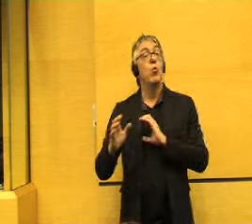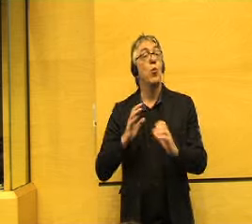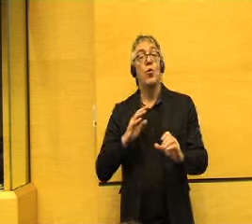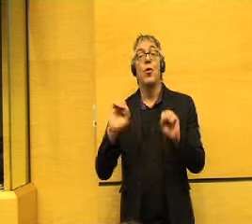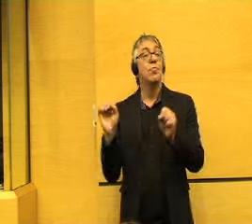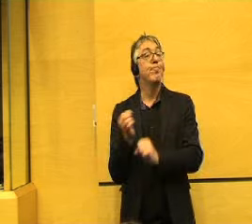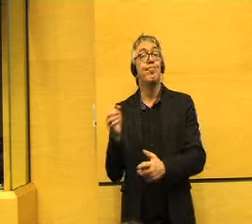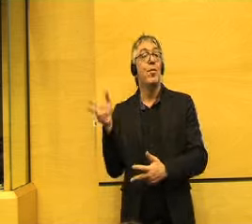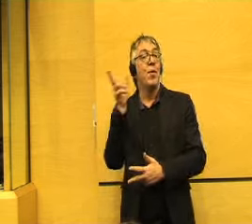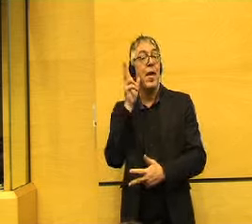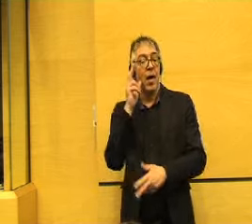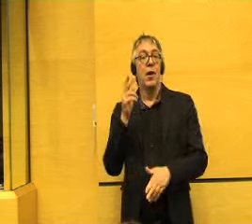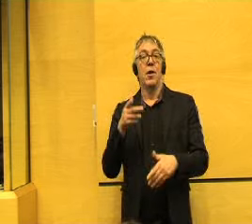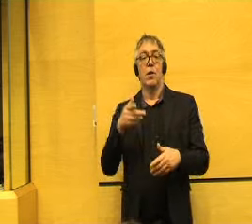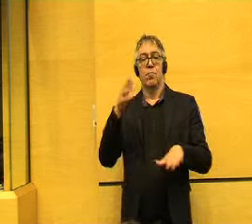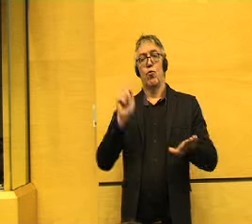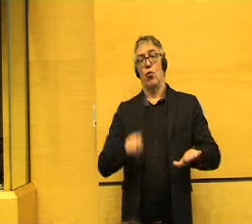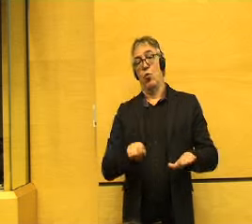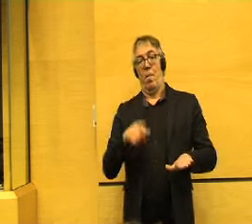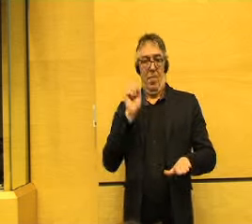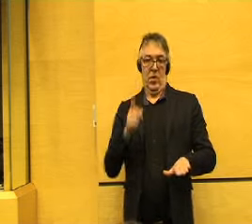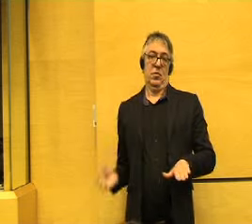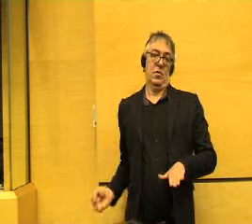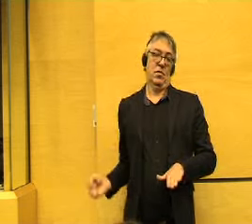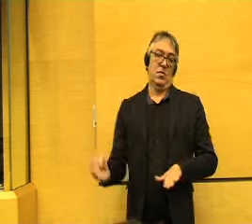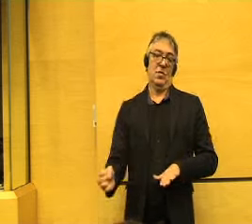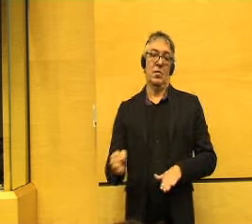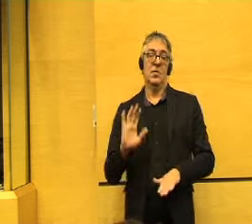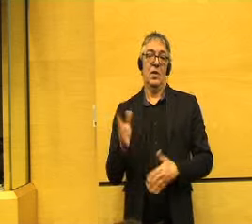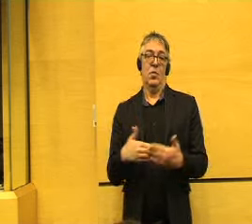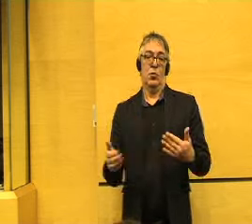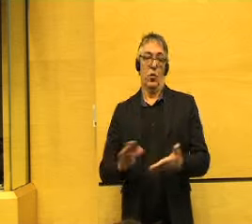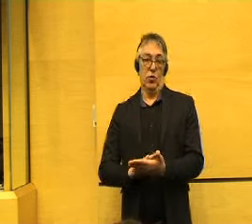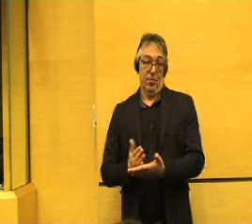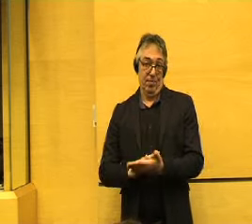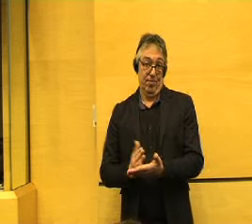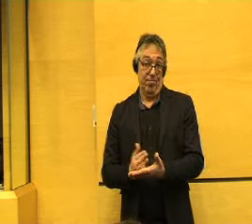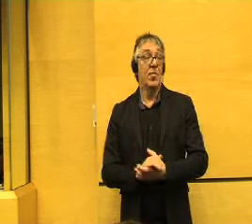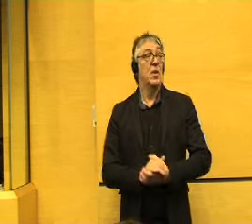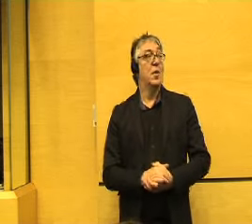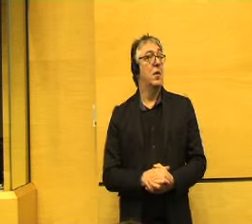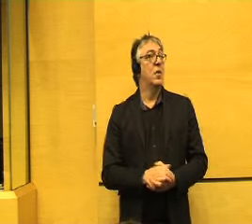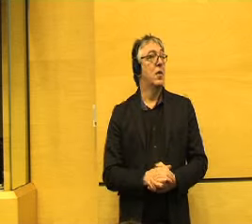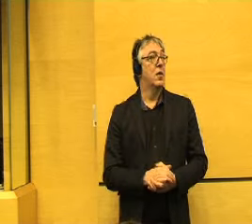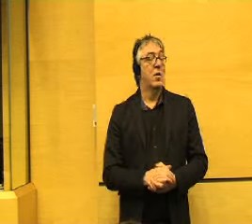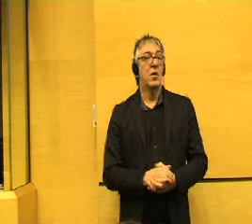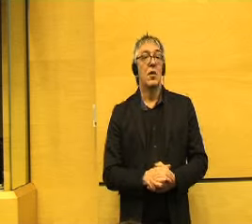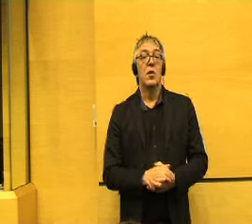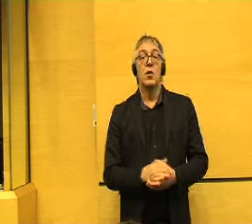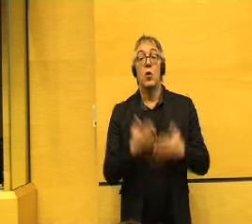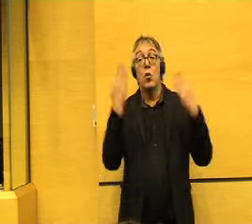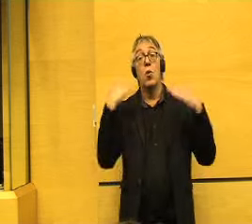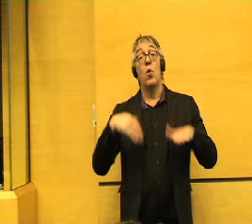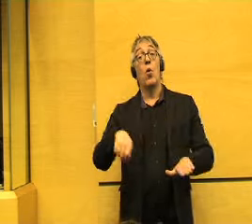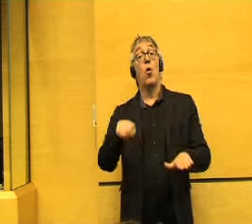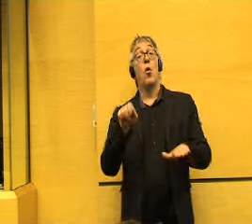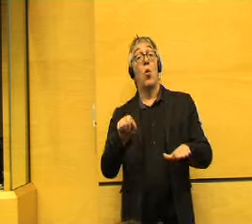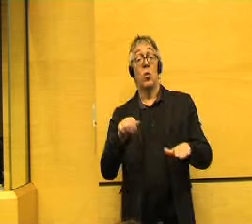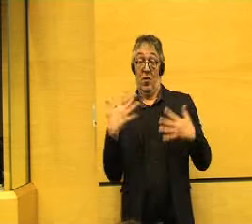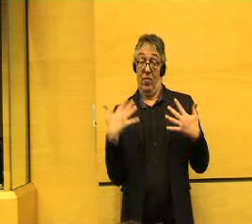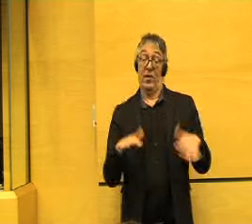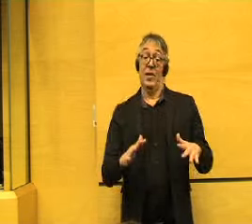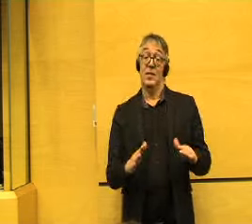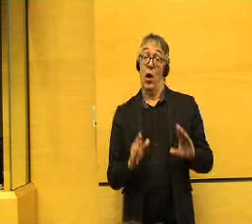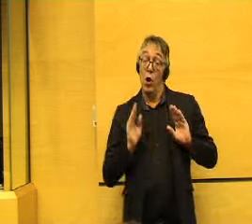To increase the availability of sign interpreters, the court had organized training